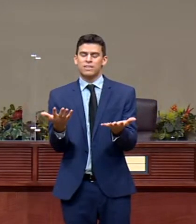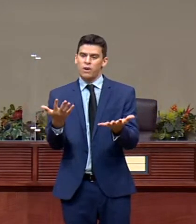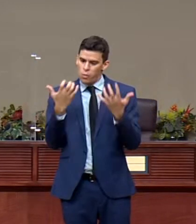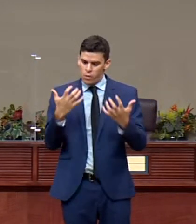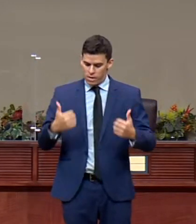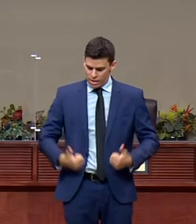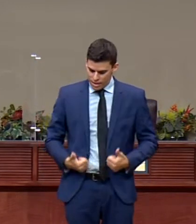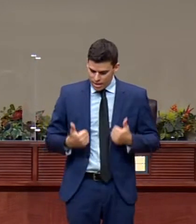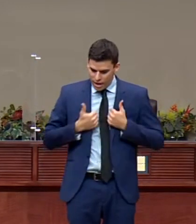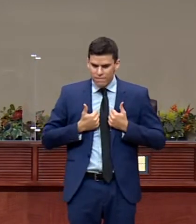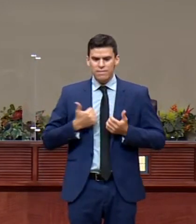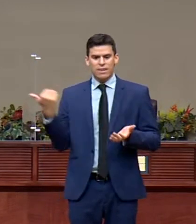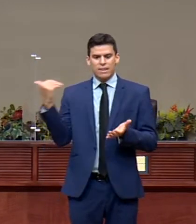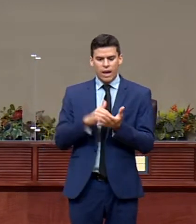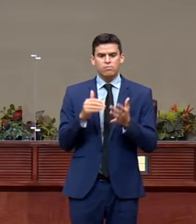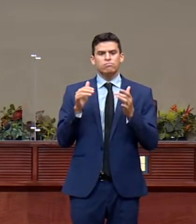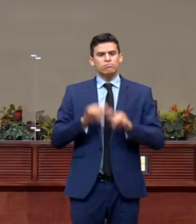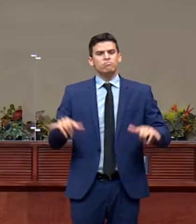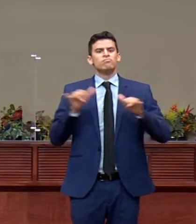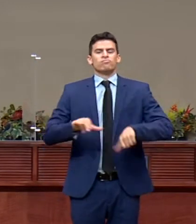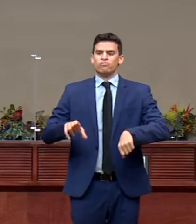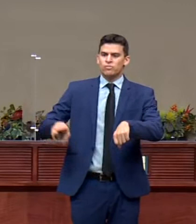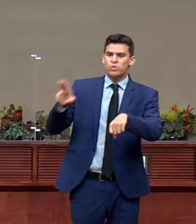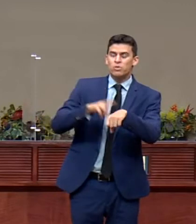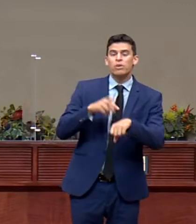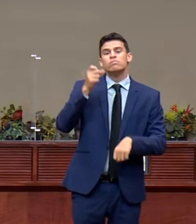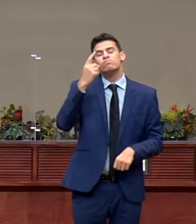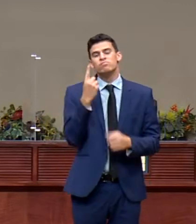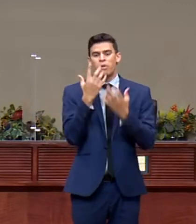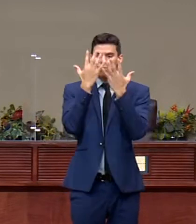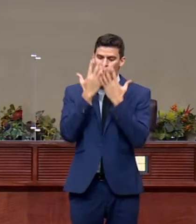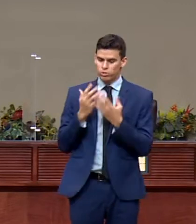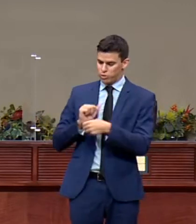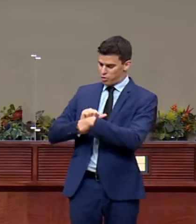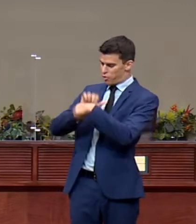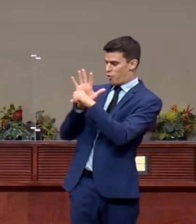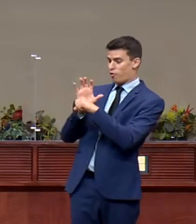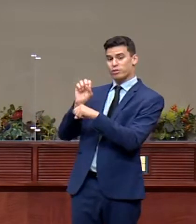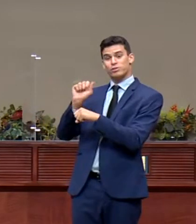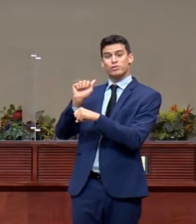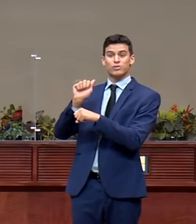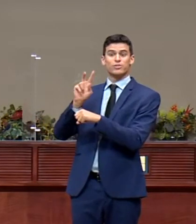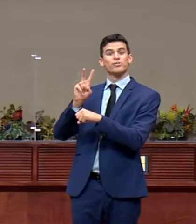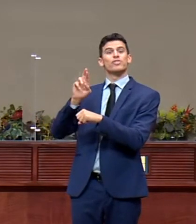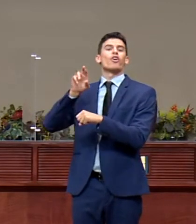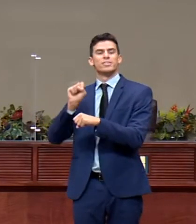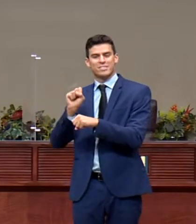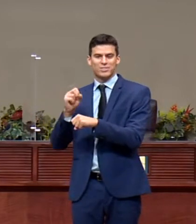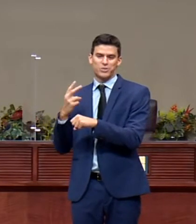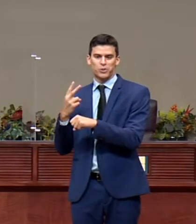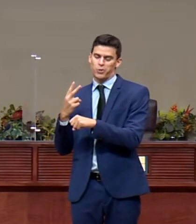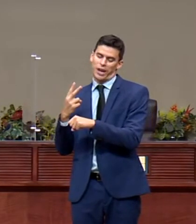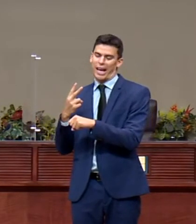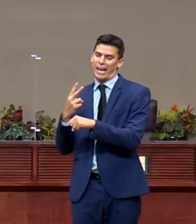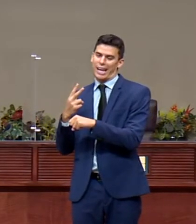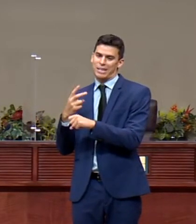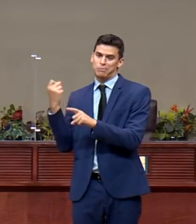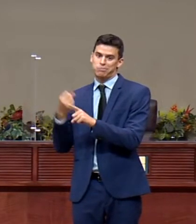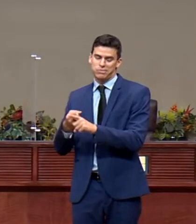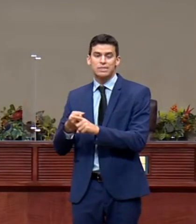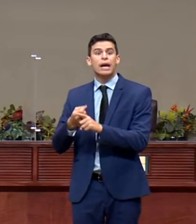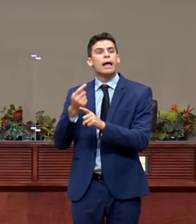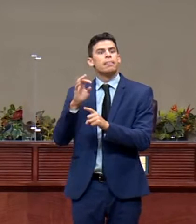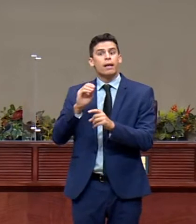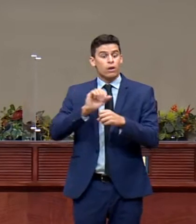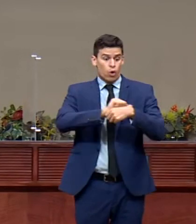normal. Unfortunately, SARS-CoV-2 had other ideas in July, and we saw the emergence of the Delta